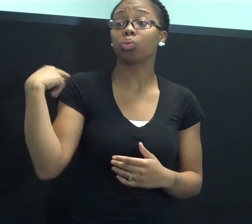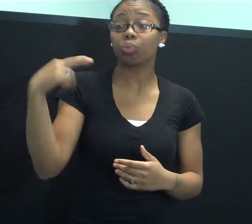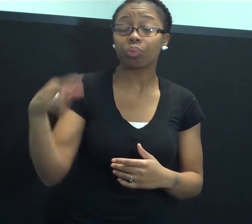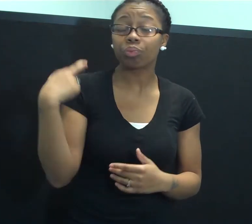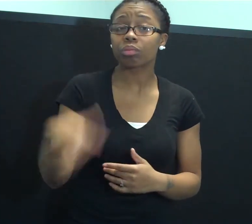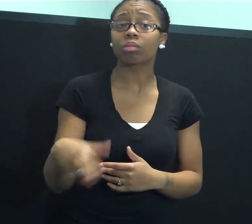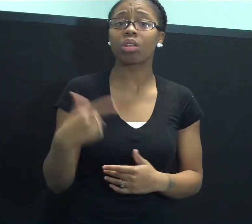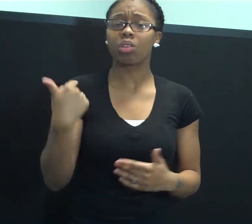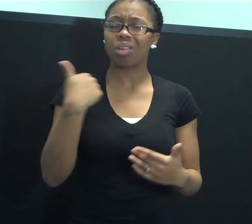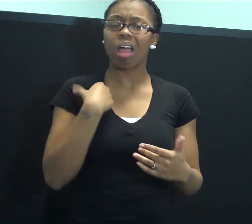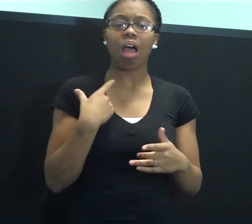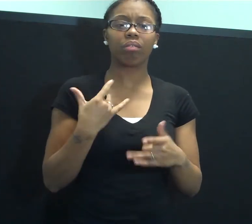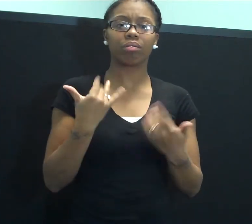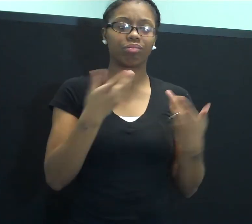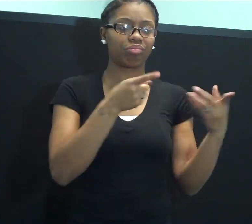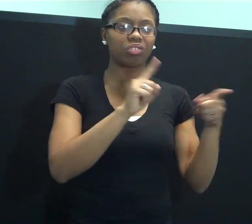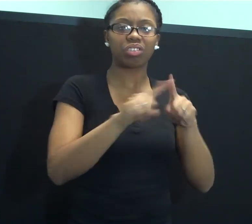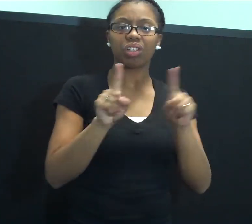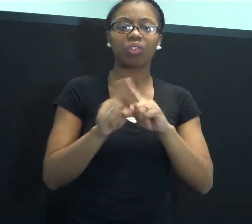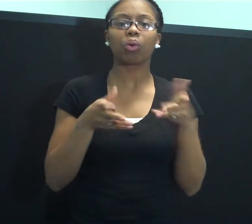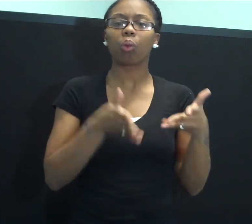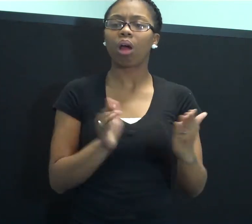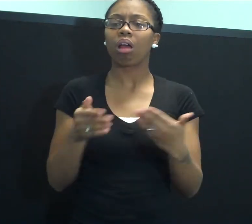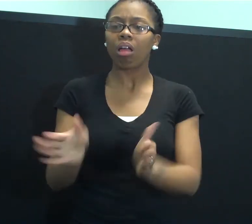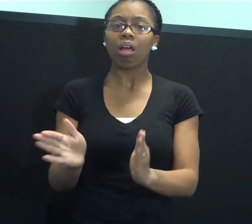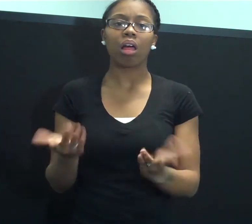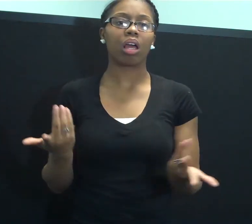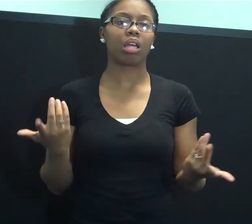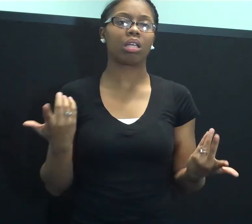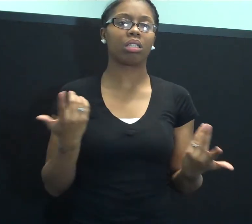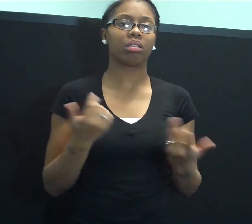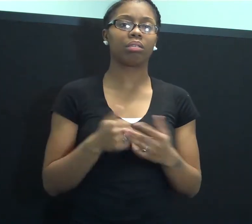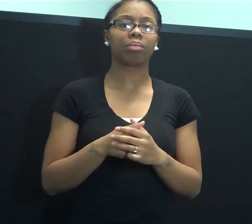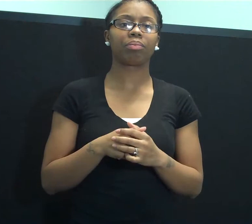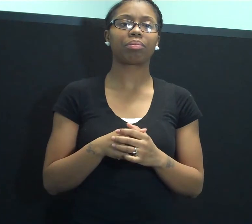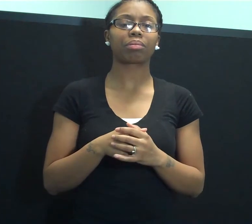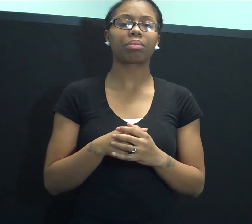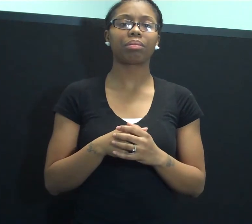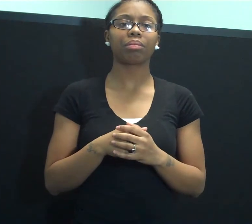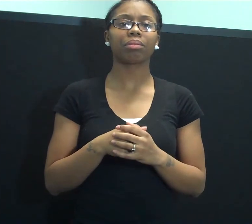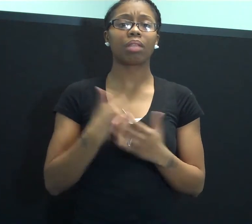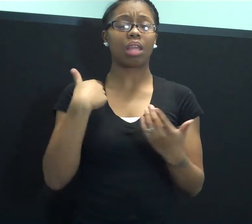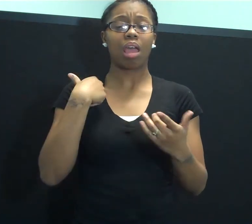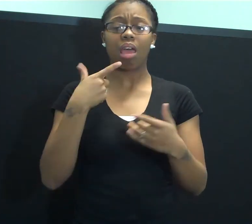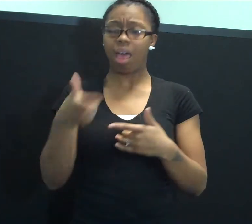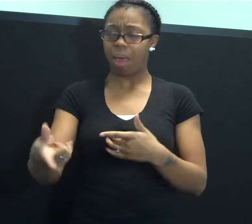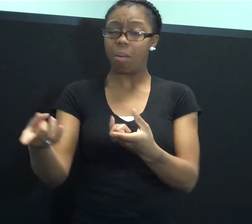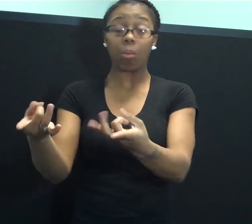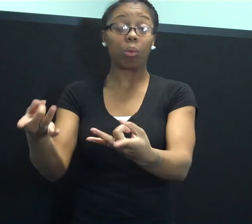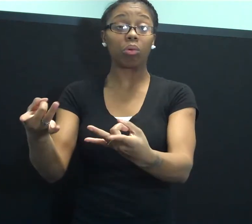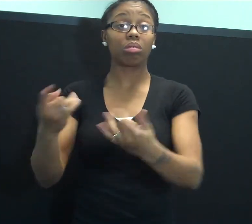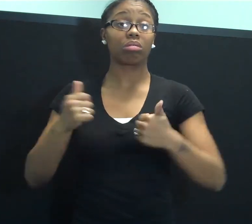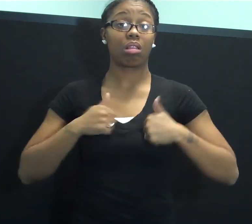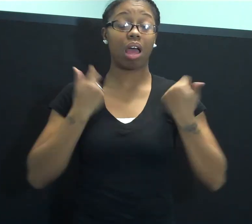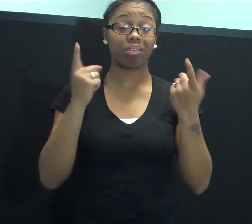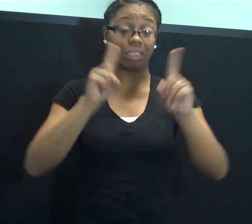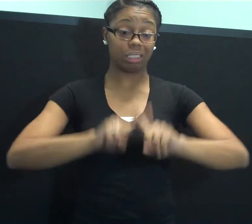of ritual, worship, pilgrimage, rites of passage that make Buddhist life distinctive and pass on